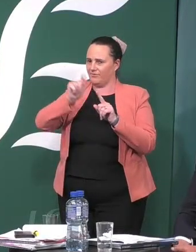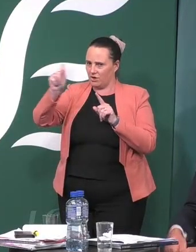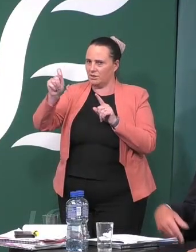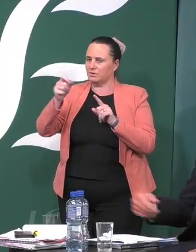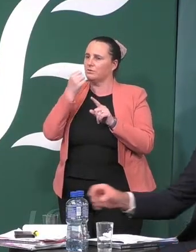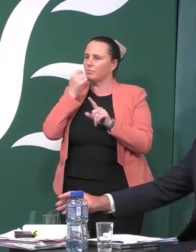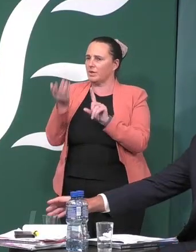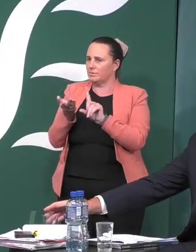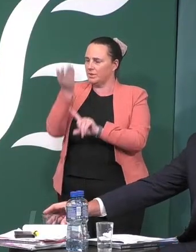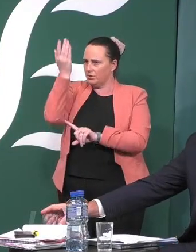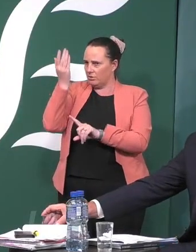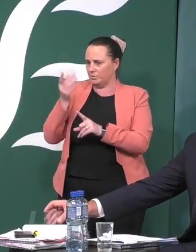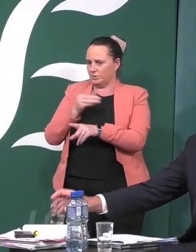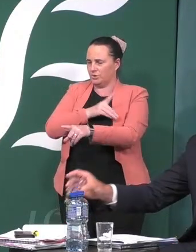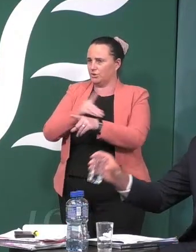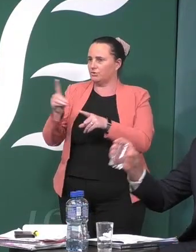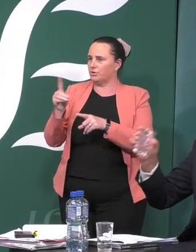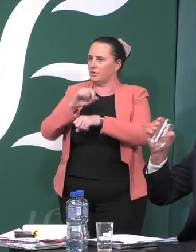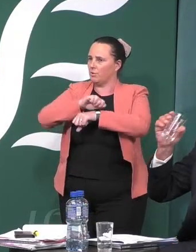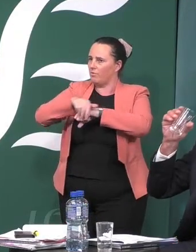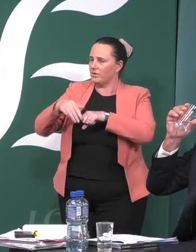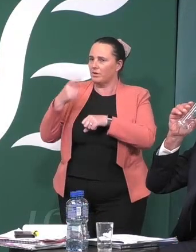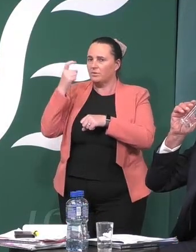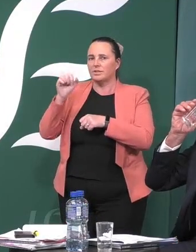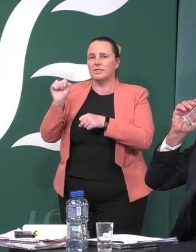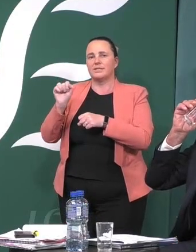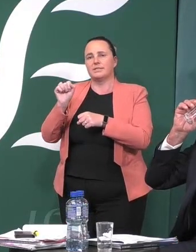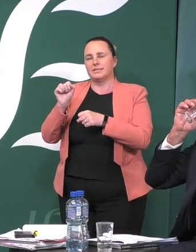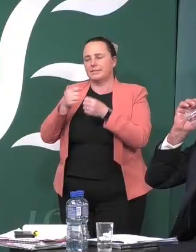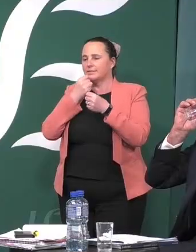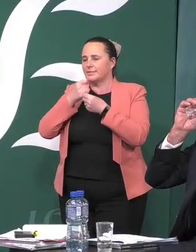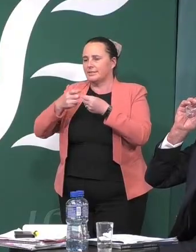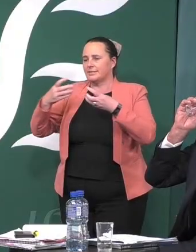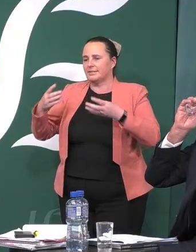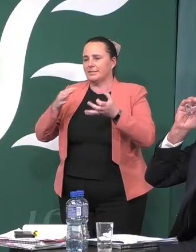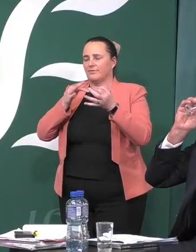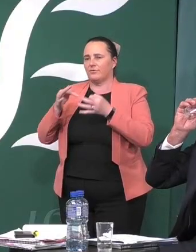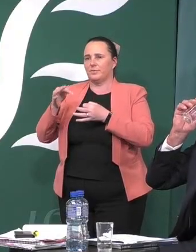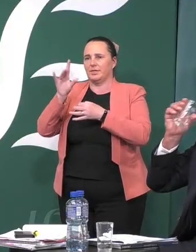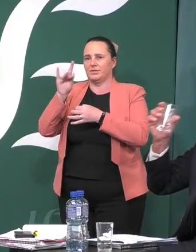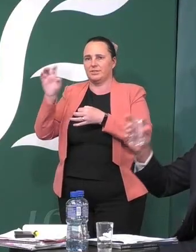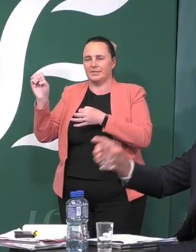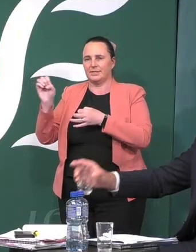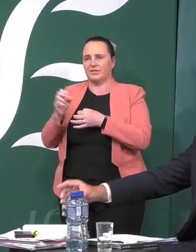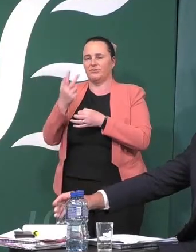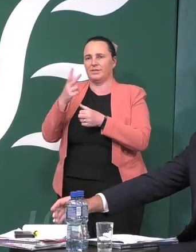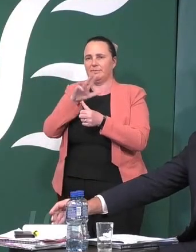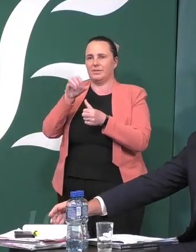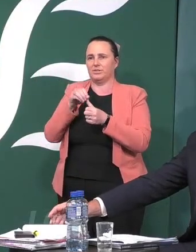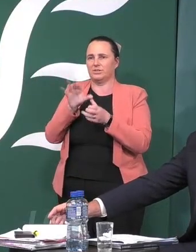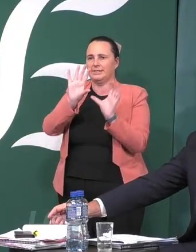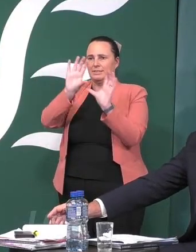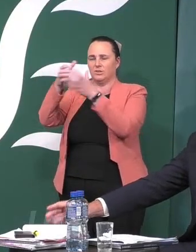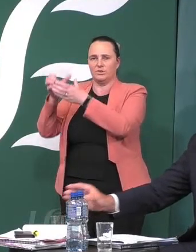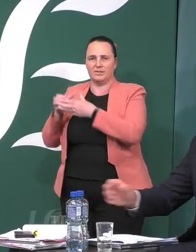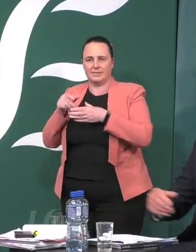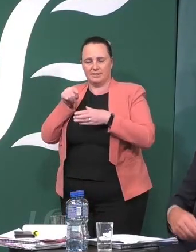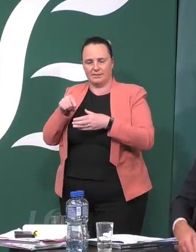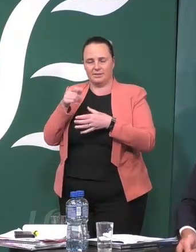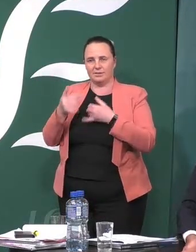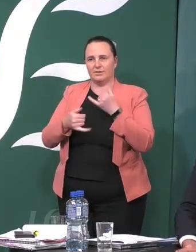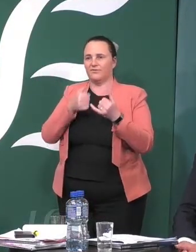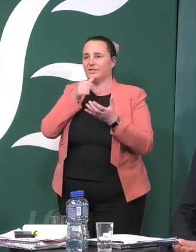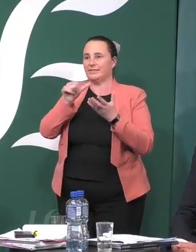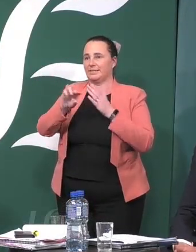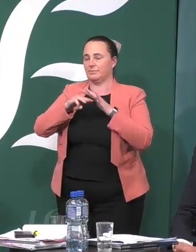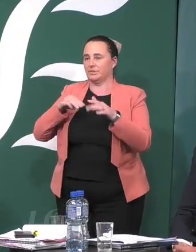and I just got further stats from the HSE afterwards showing that referrals to the 3 specialist units this year in the first